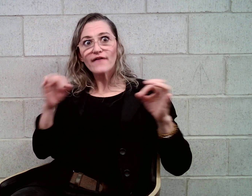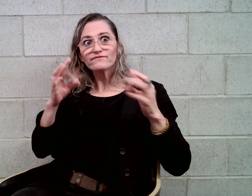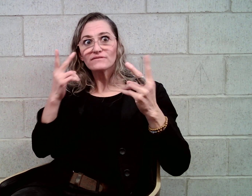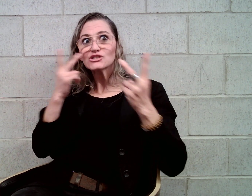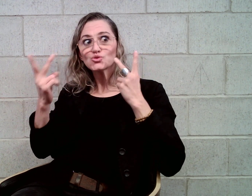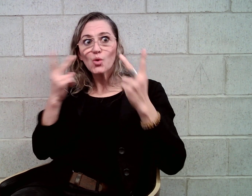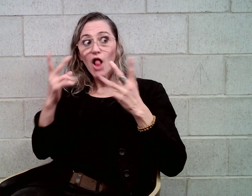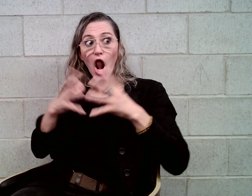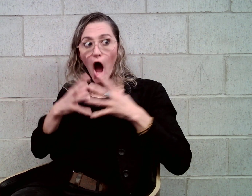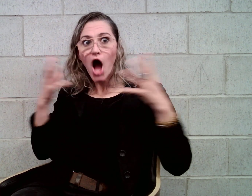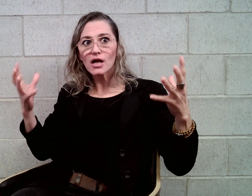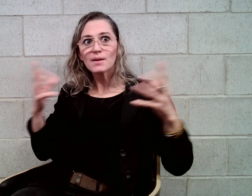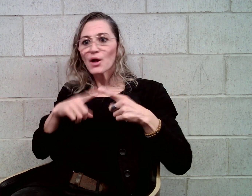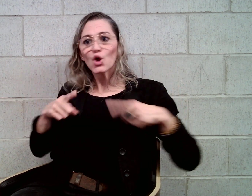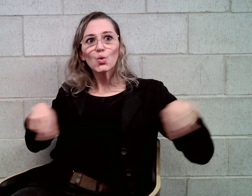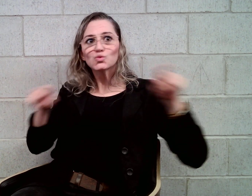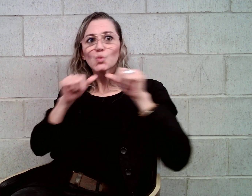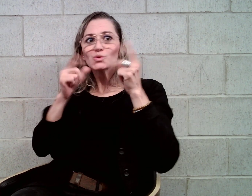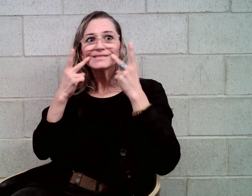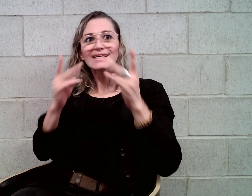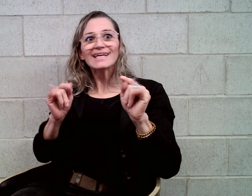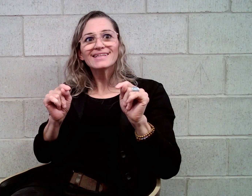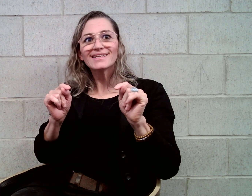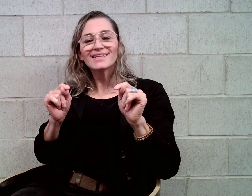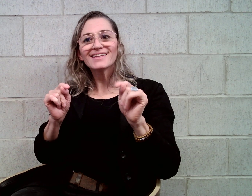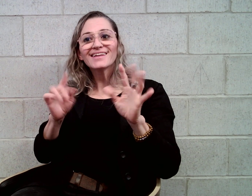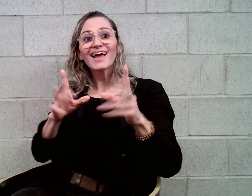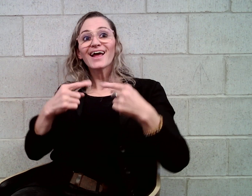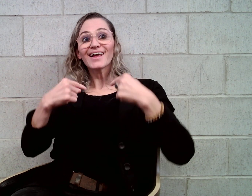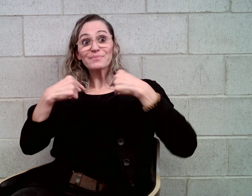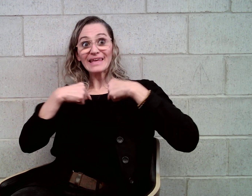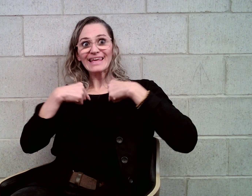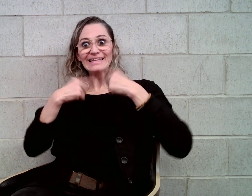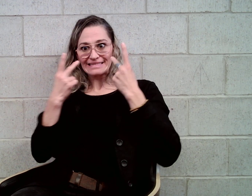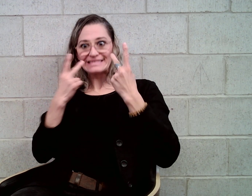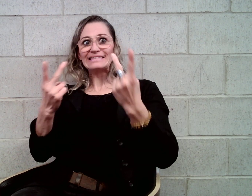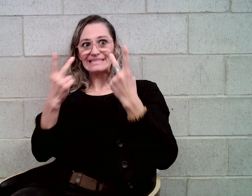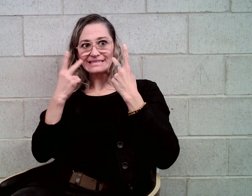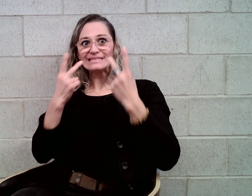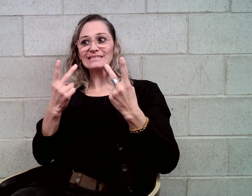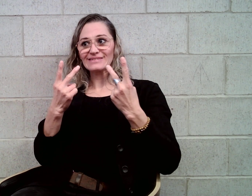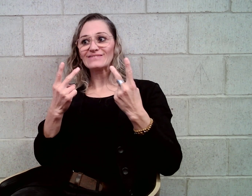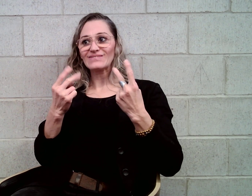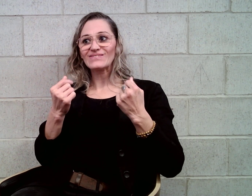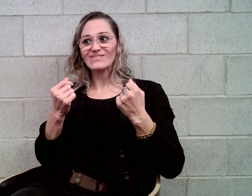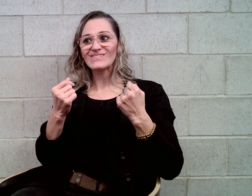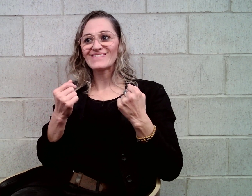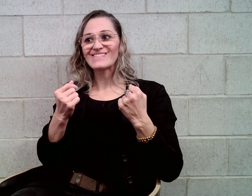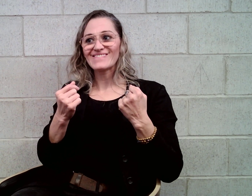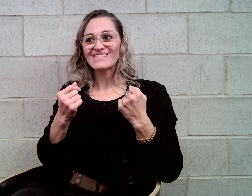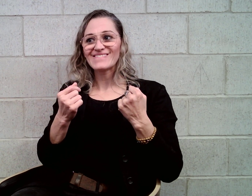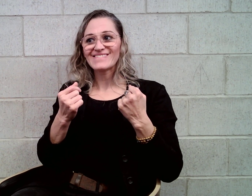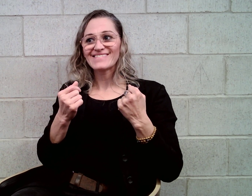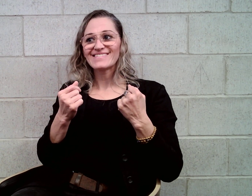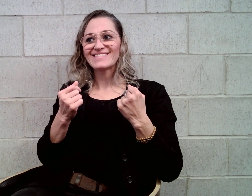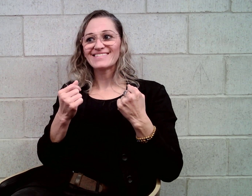other realities in the space. And I think this has come from my experience talking with many hearing people,